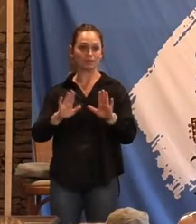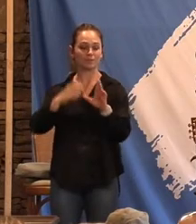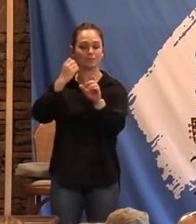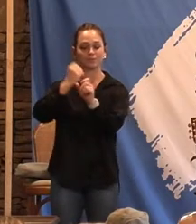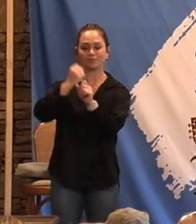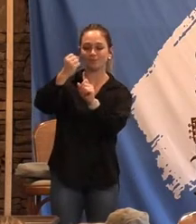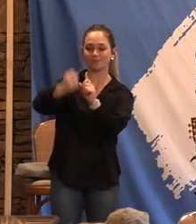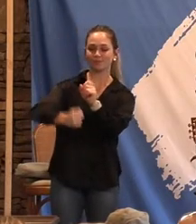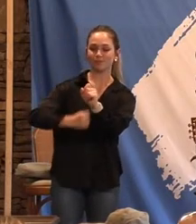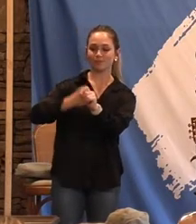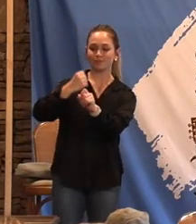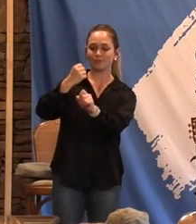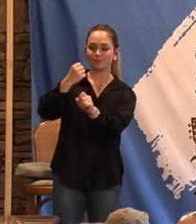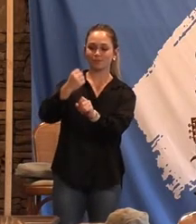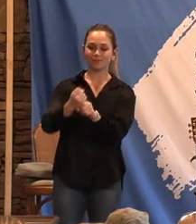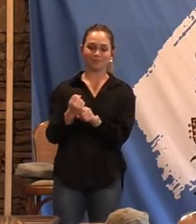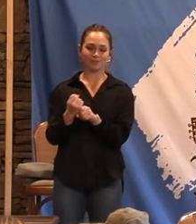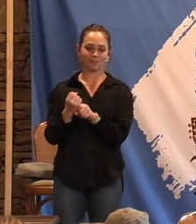wonderful